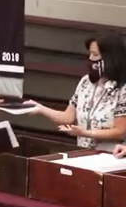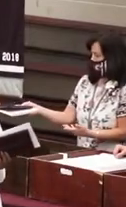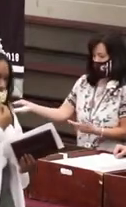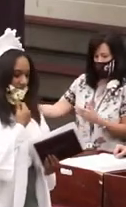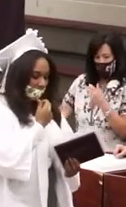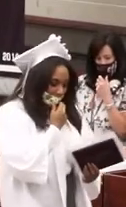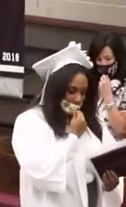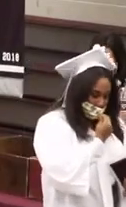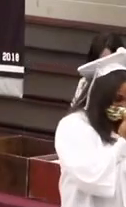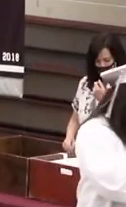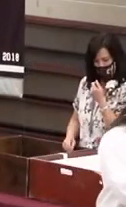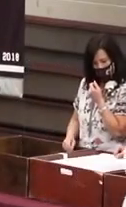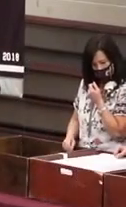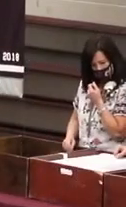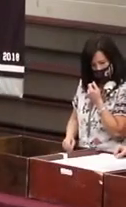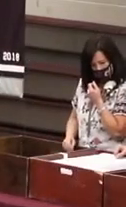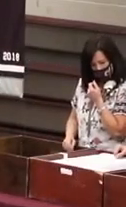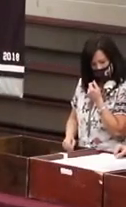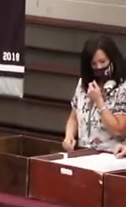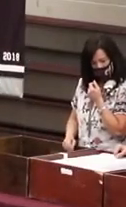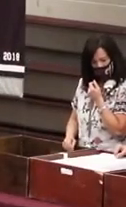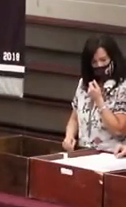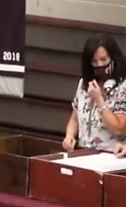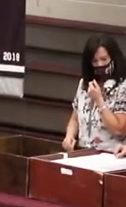Jacob Angel Primo Salinas.